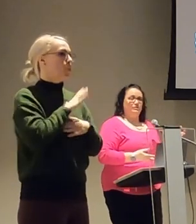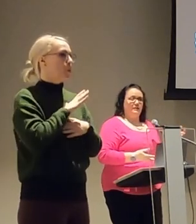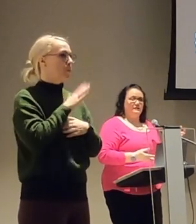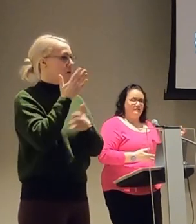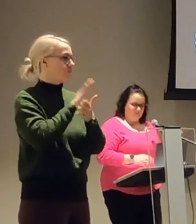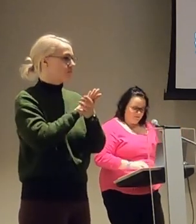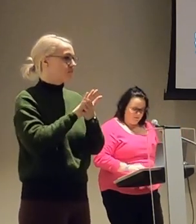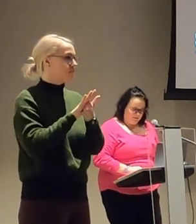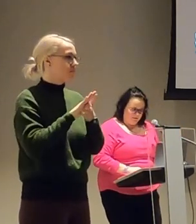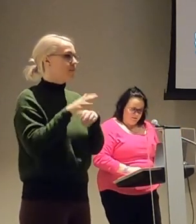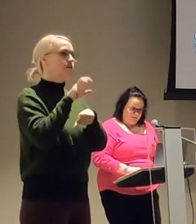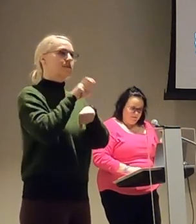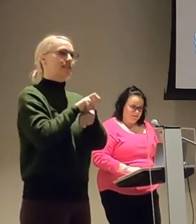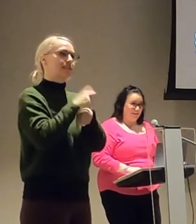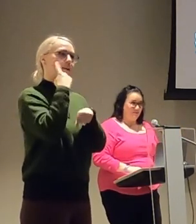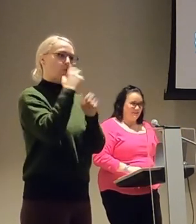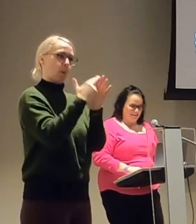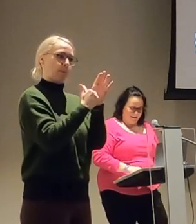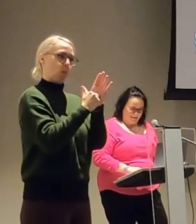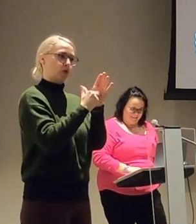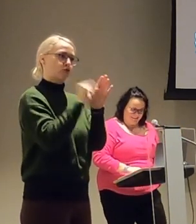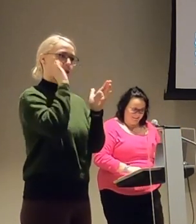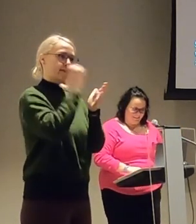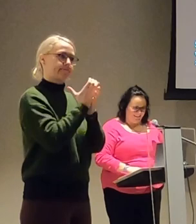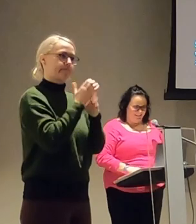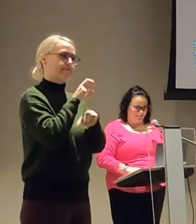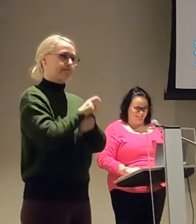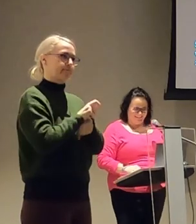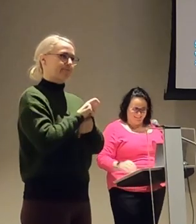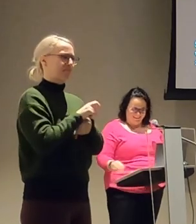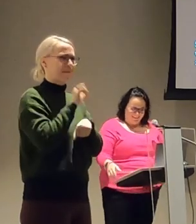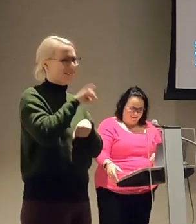for a portrait. It's not always the case.